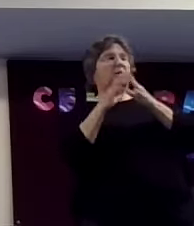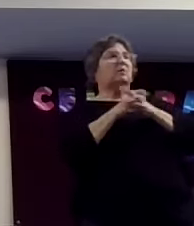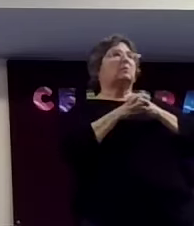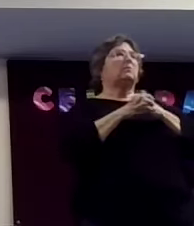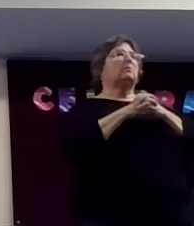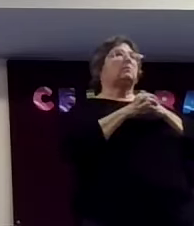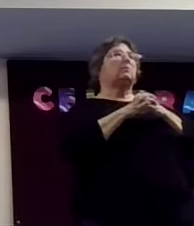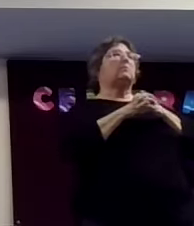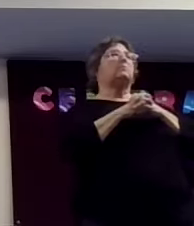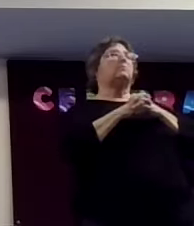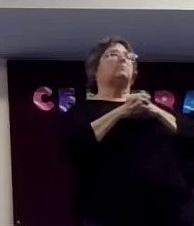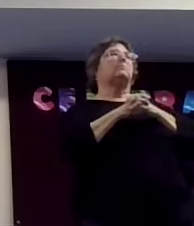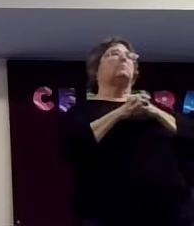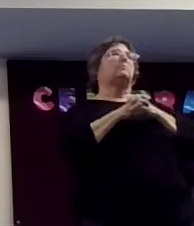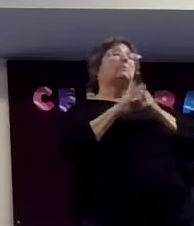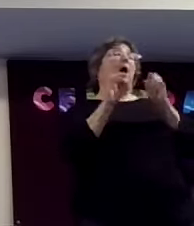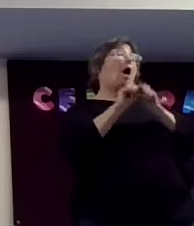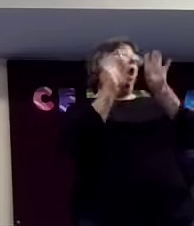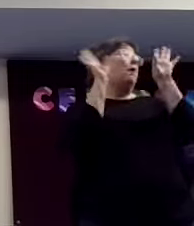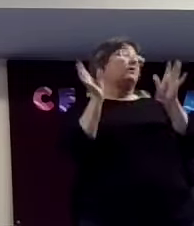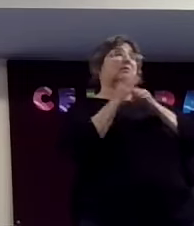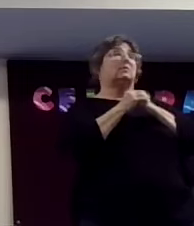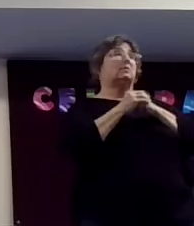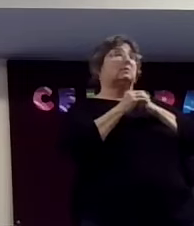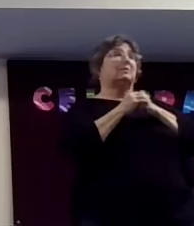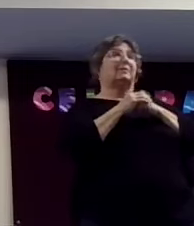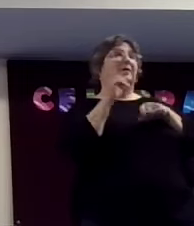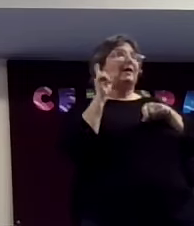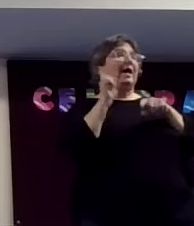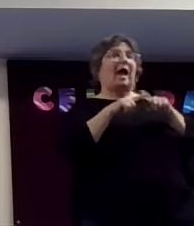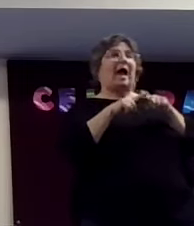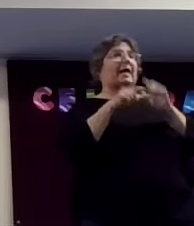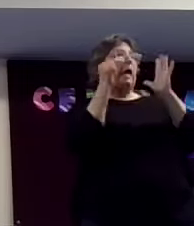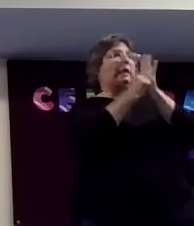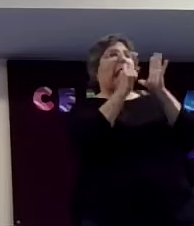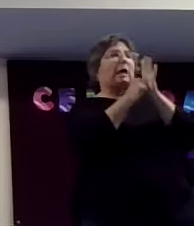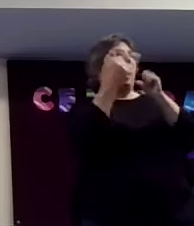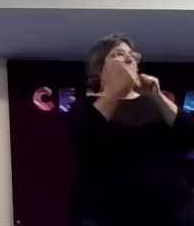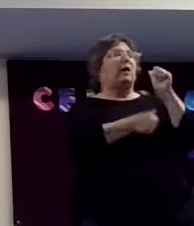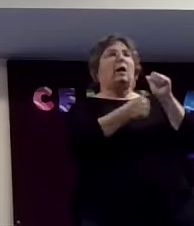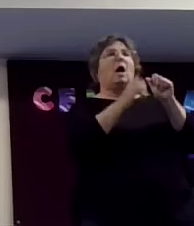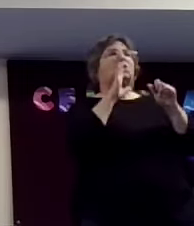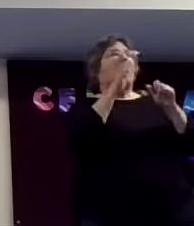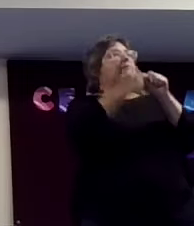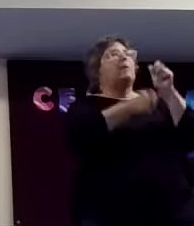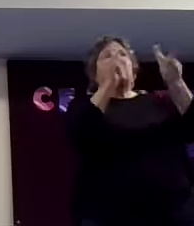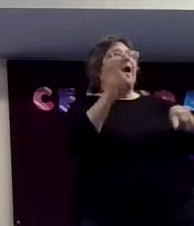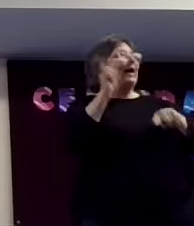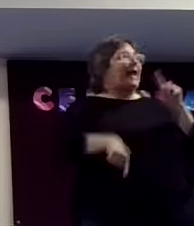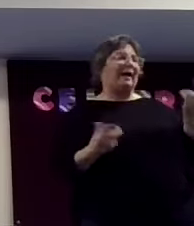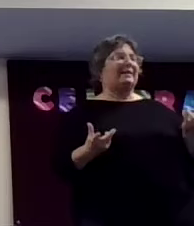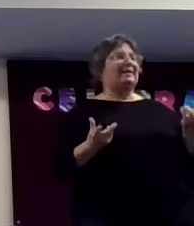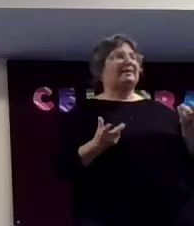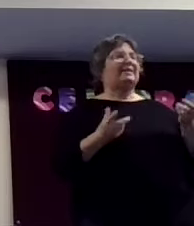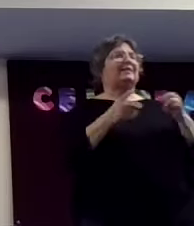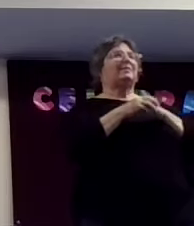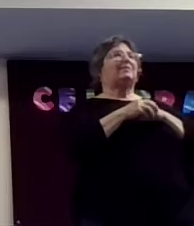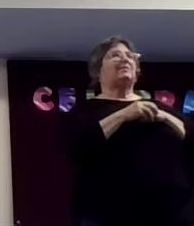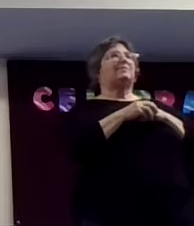community. So, obviously you can't knock every single door and talk to every person, but